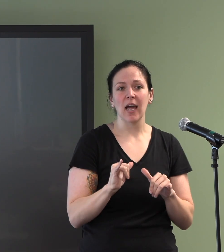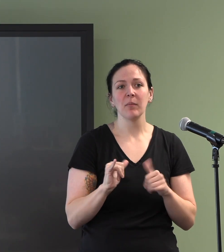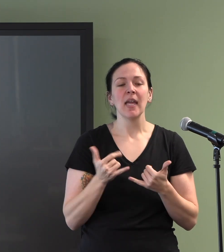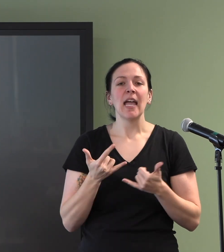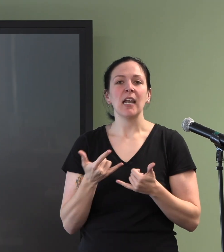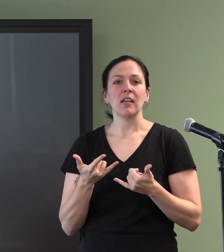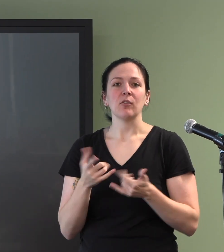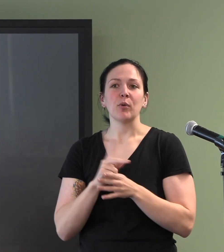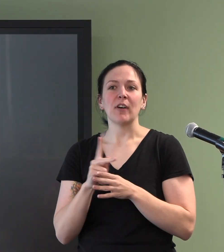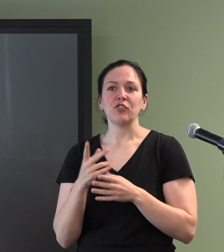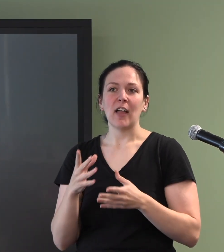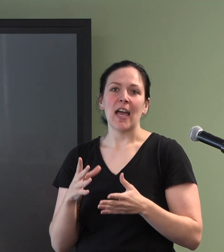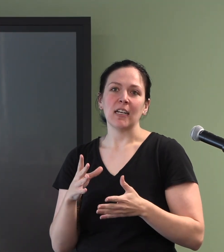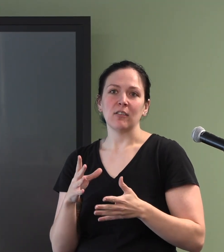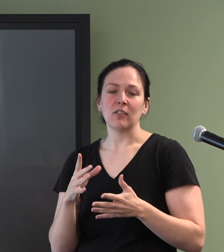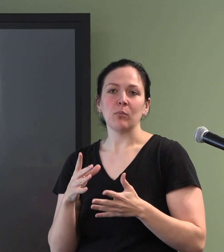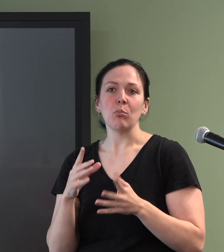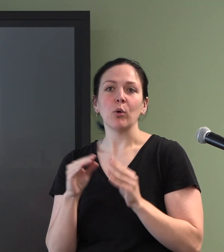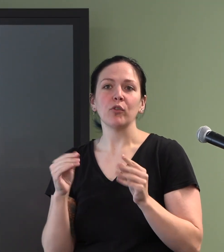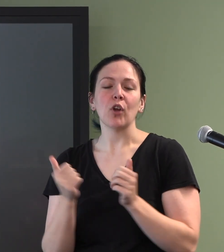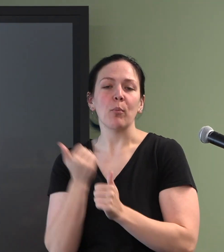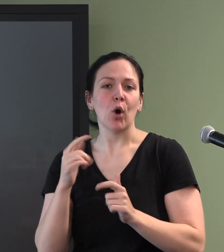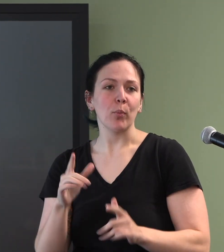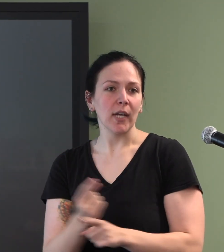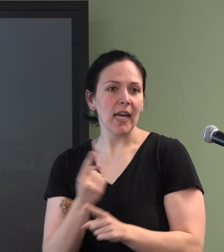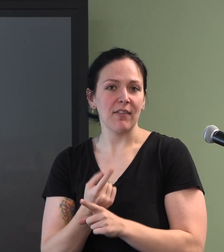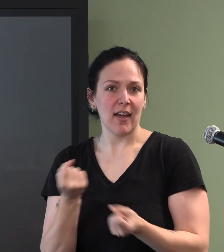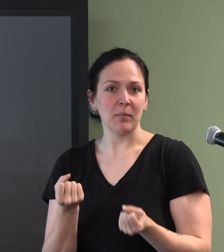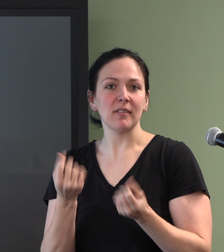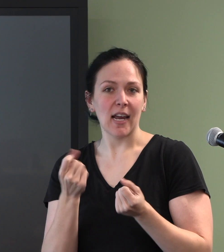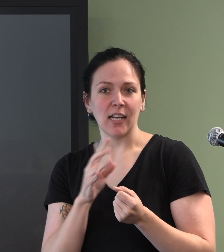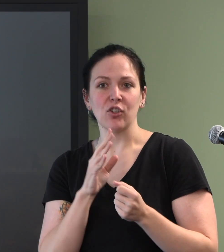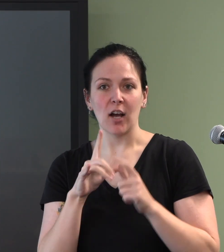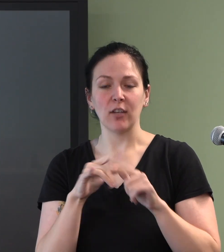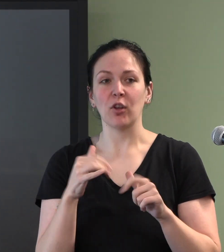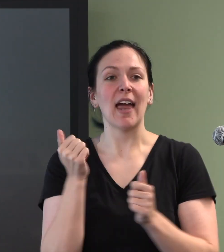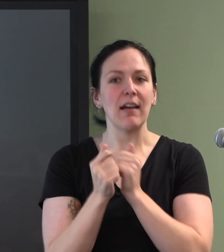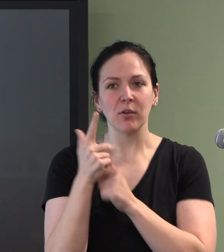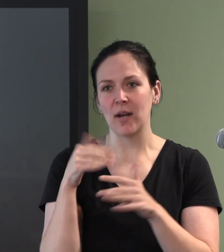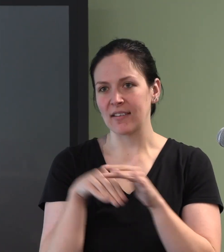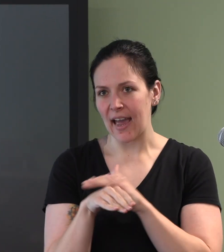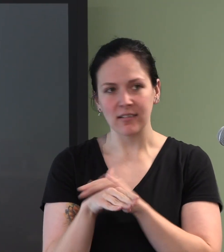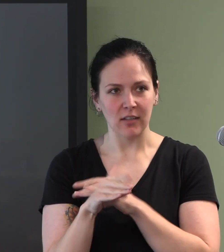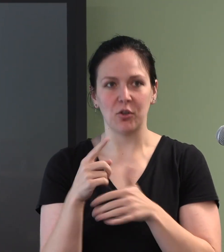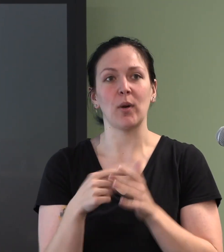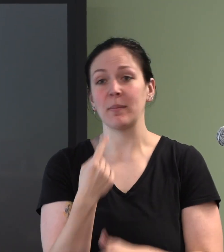time, it is professional and it's most appropriate if I am signing and talking so that everyone has access to what I'm